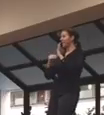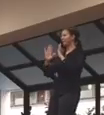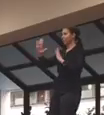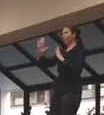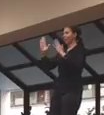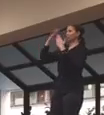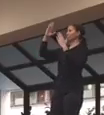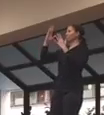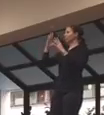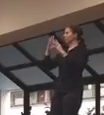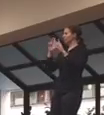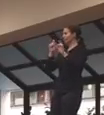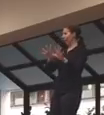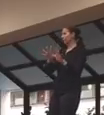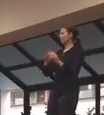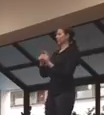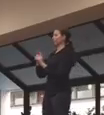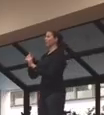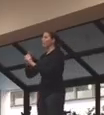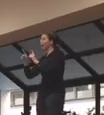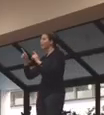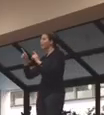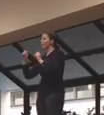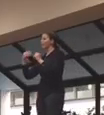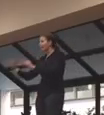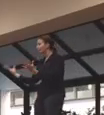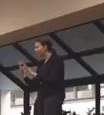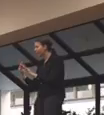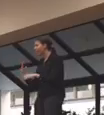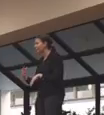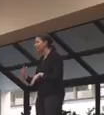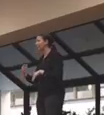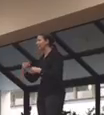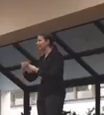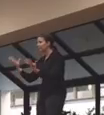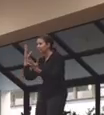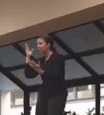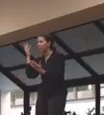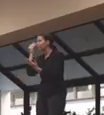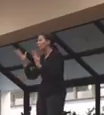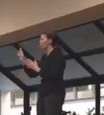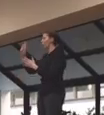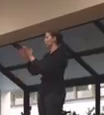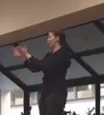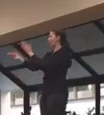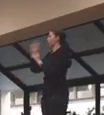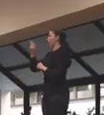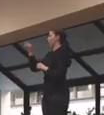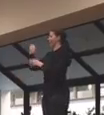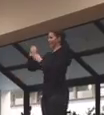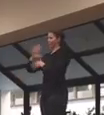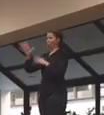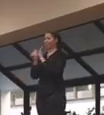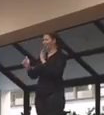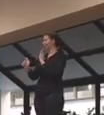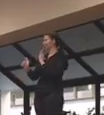assessments. So to mimic their top test, but then it gives you feedback and it provides you opportunity